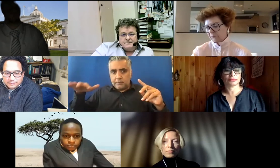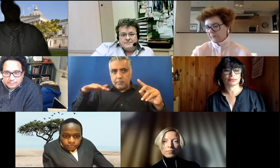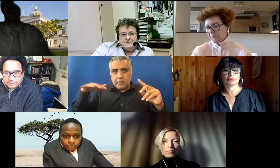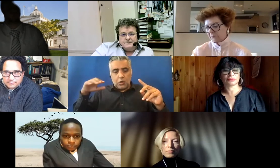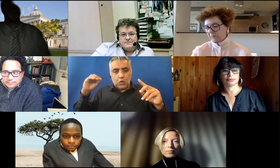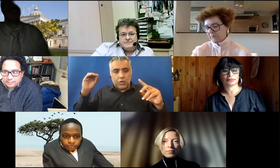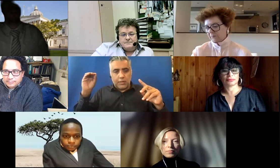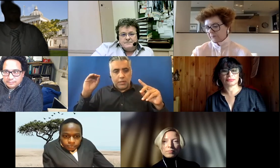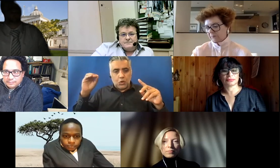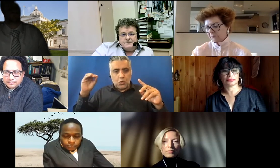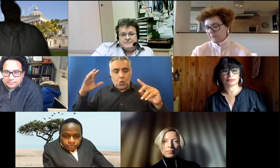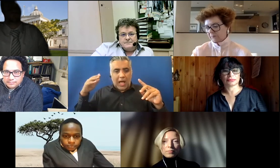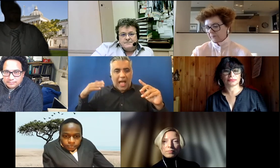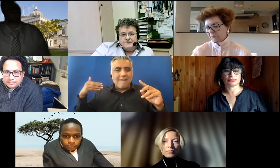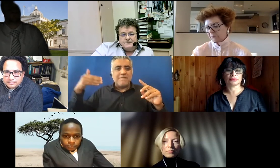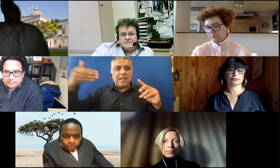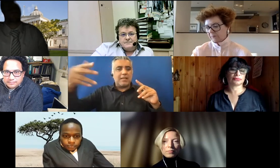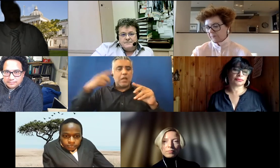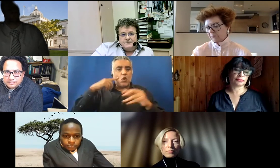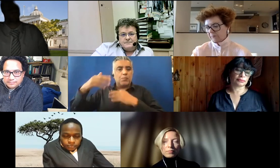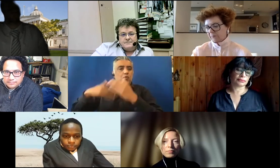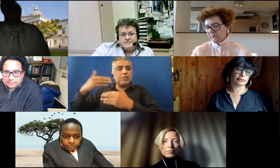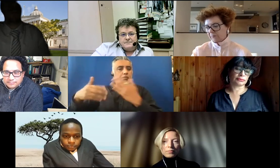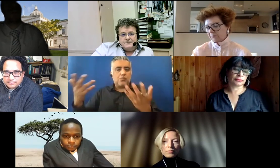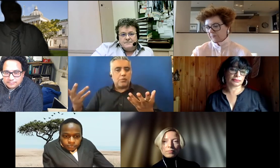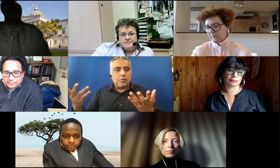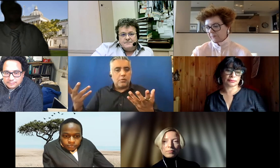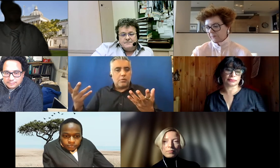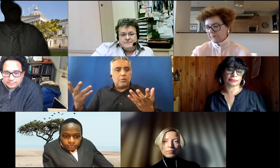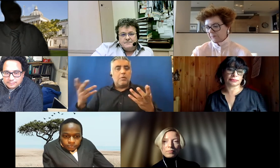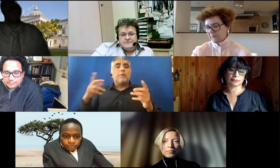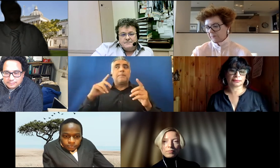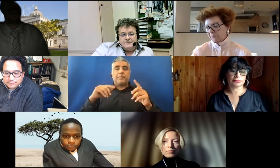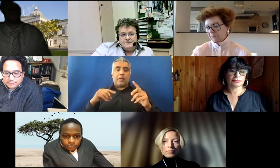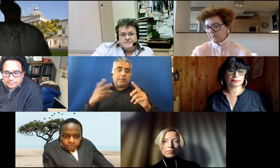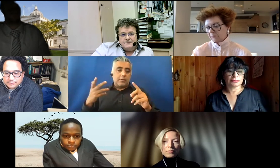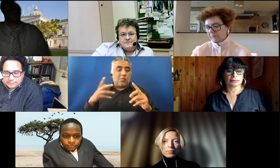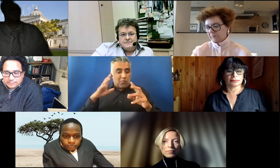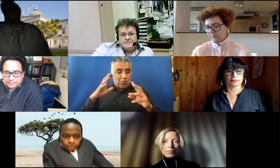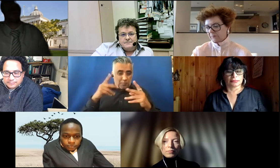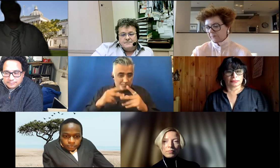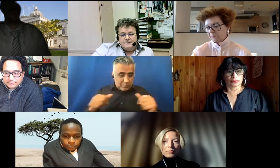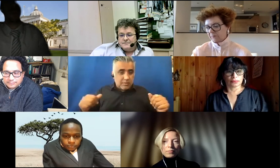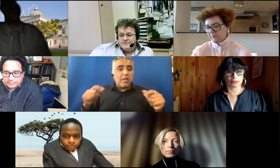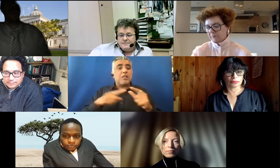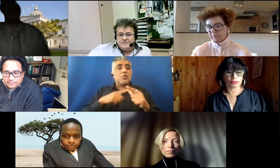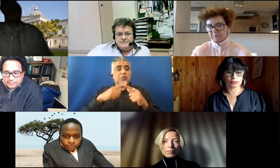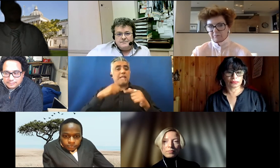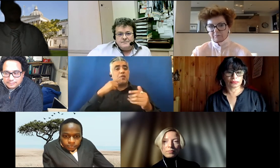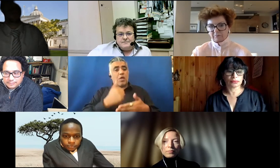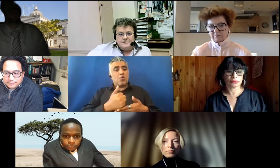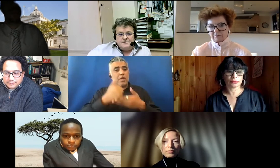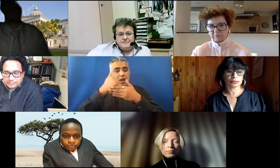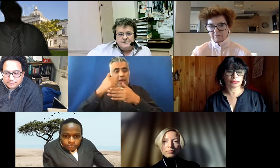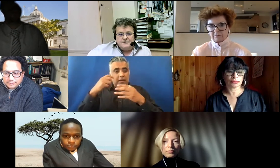actually excel in these processes. And once we can find a way around that, that probably will help in the